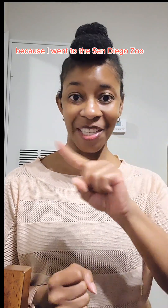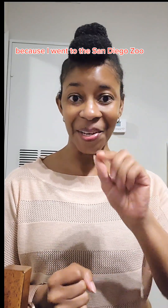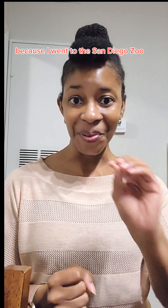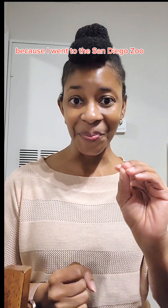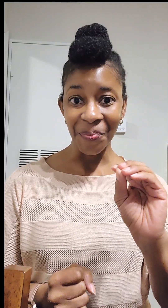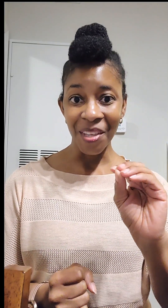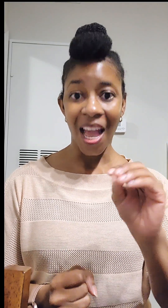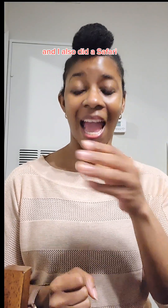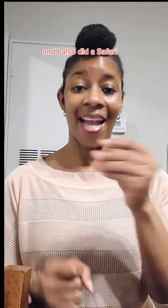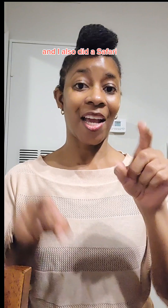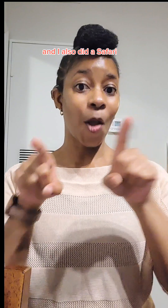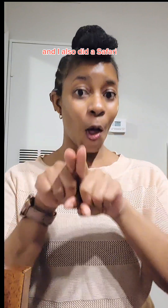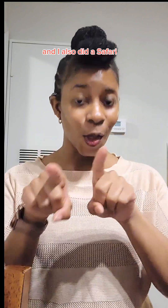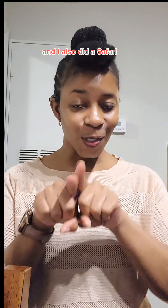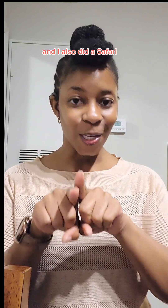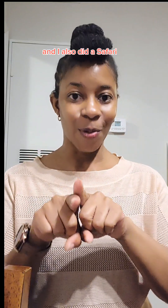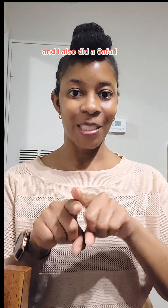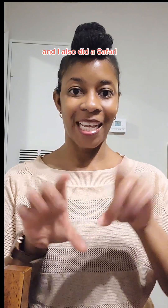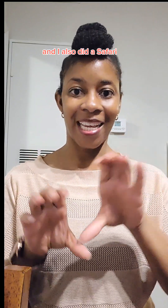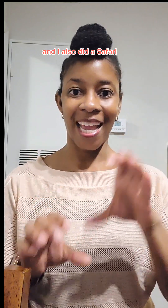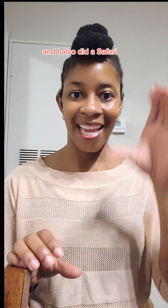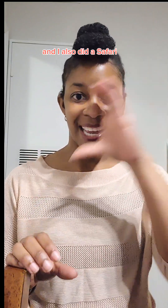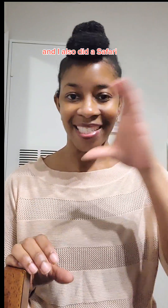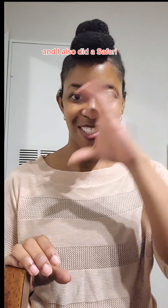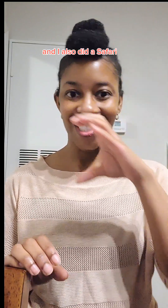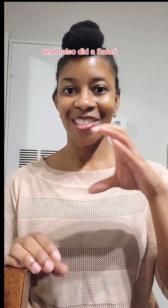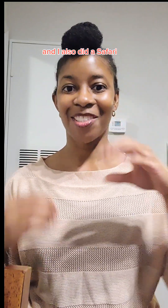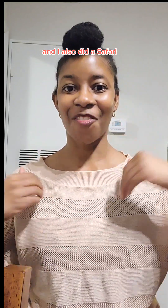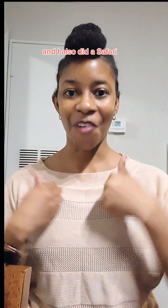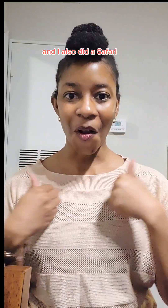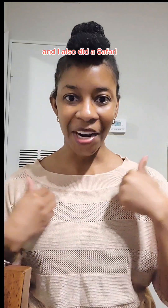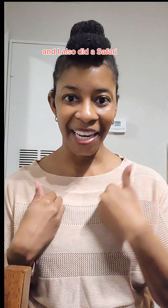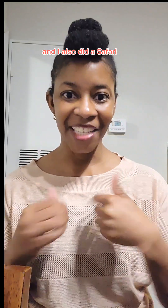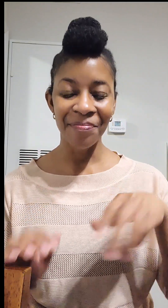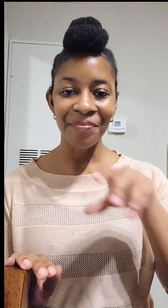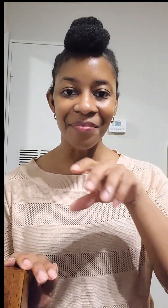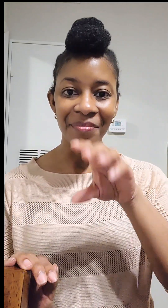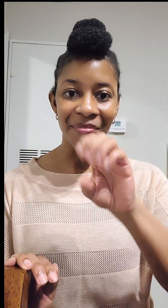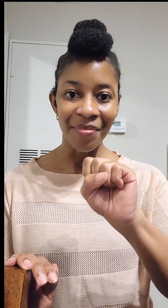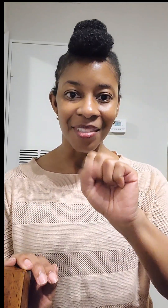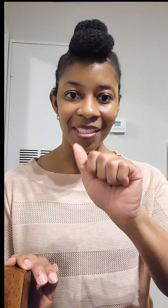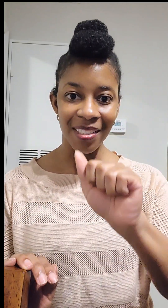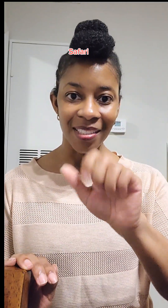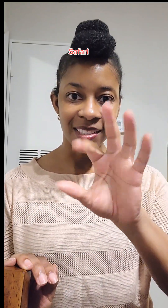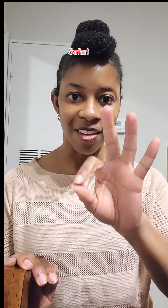Zoo and I also did a safari.